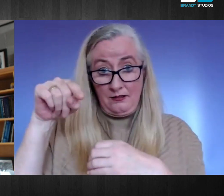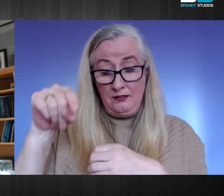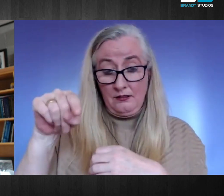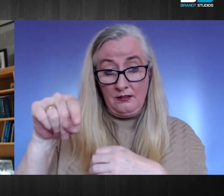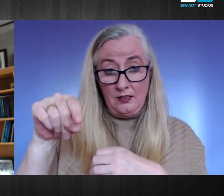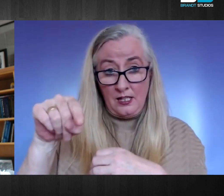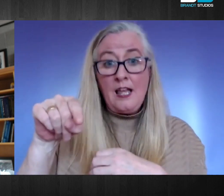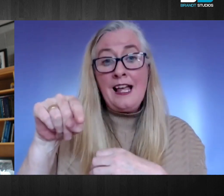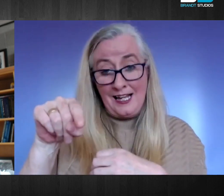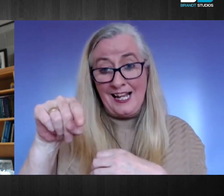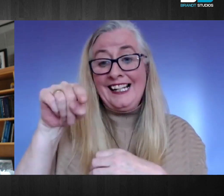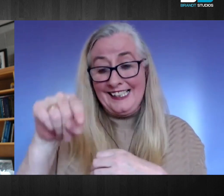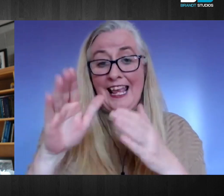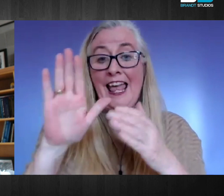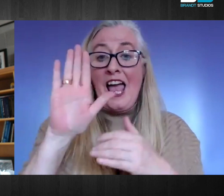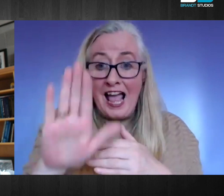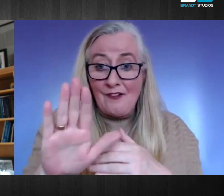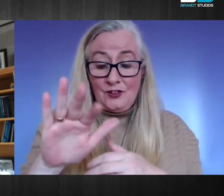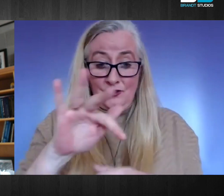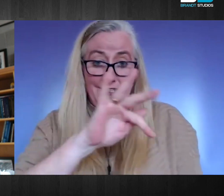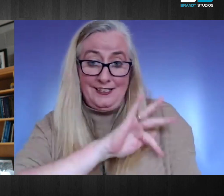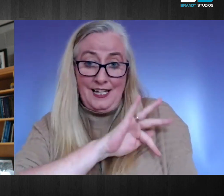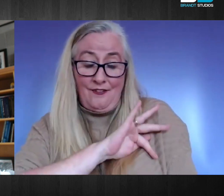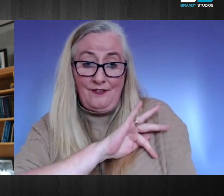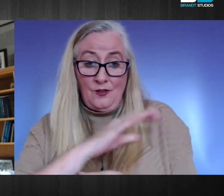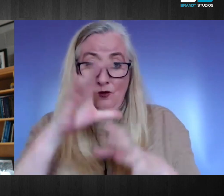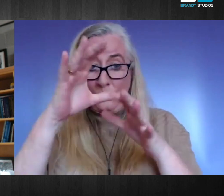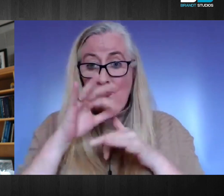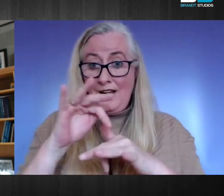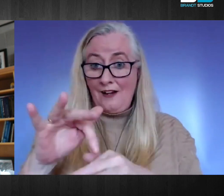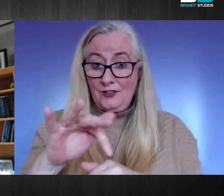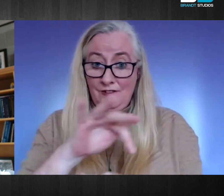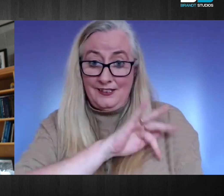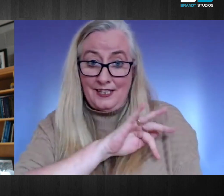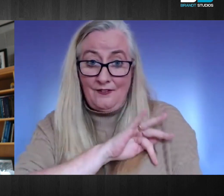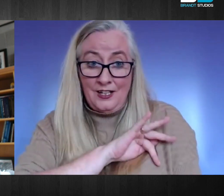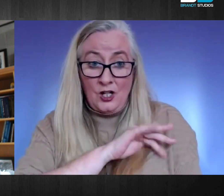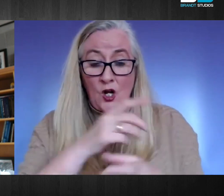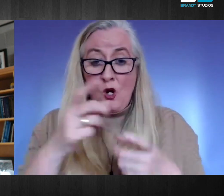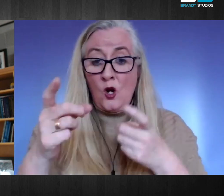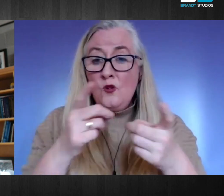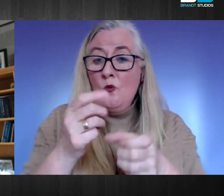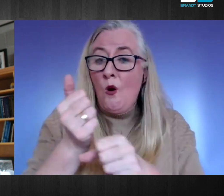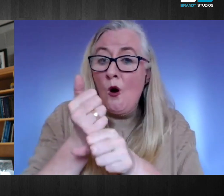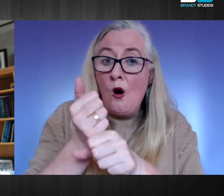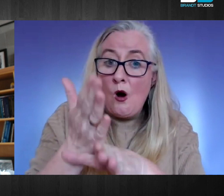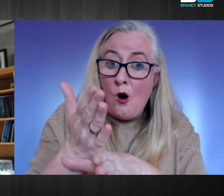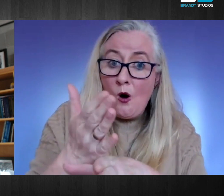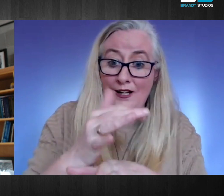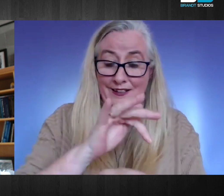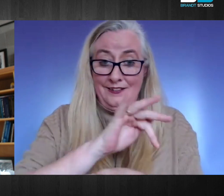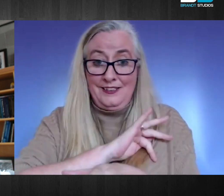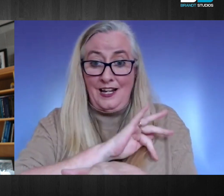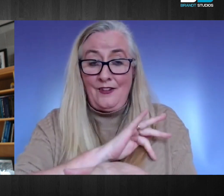to focus more on self-management and looking after themselves well, doing all of the things that they know